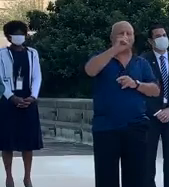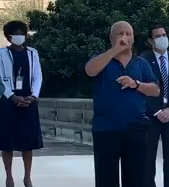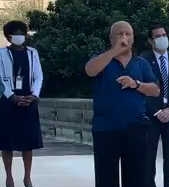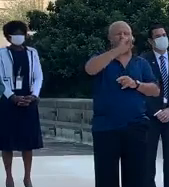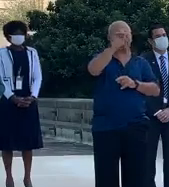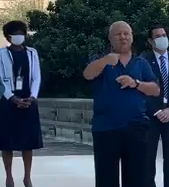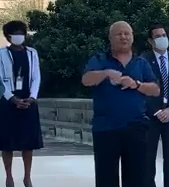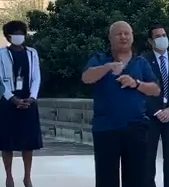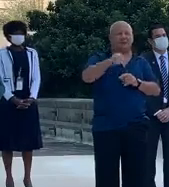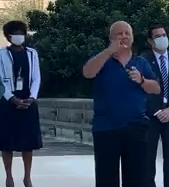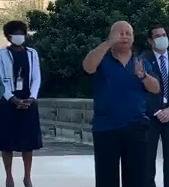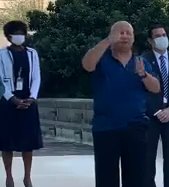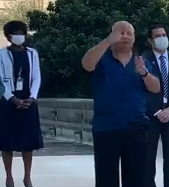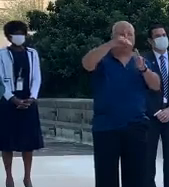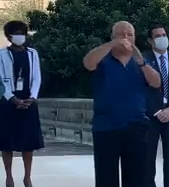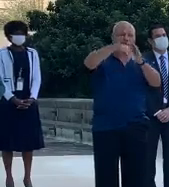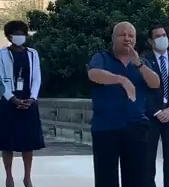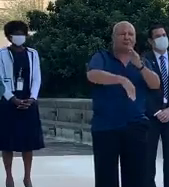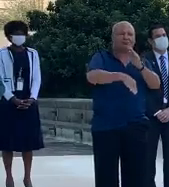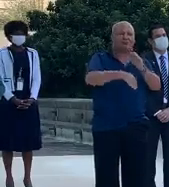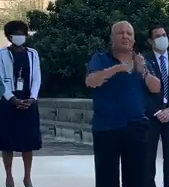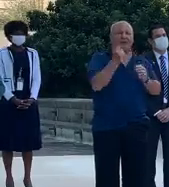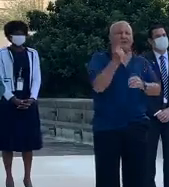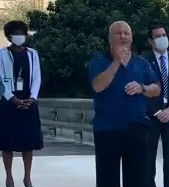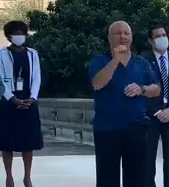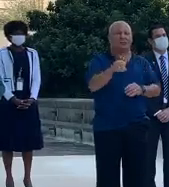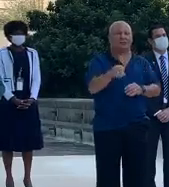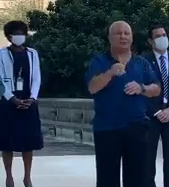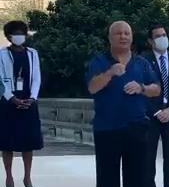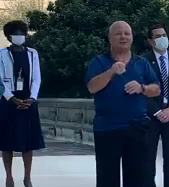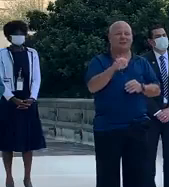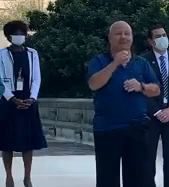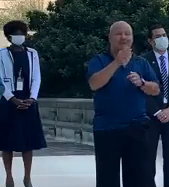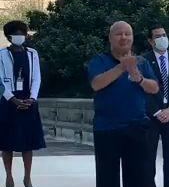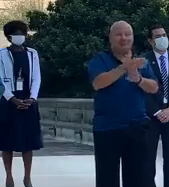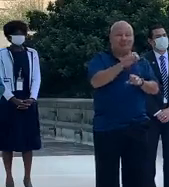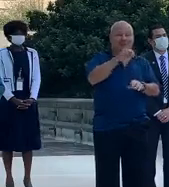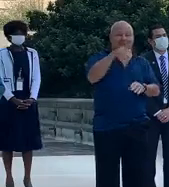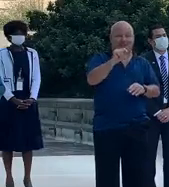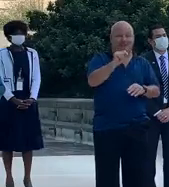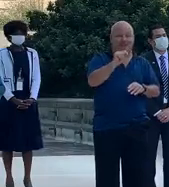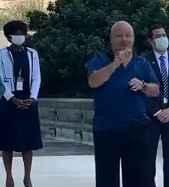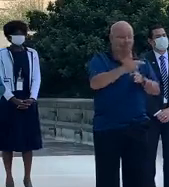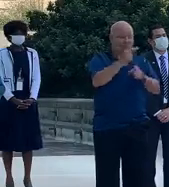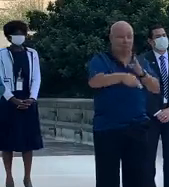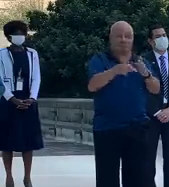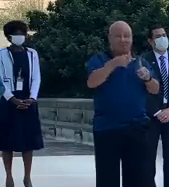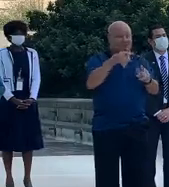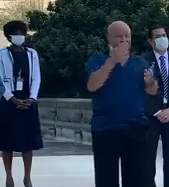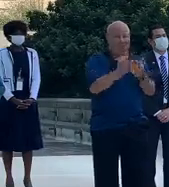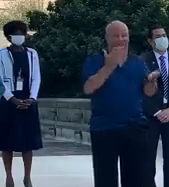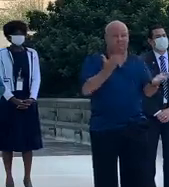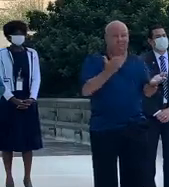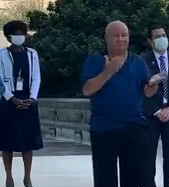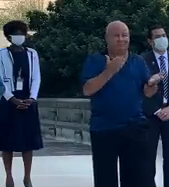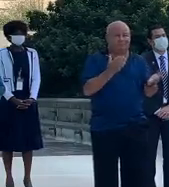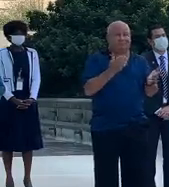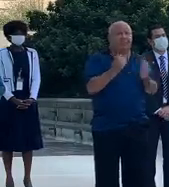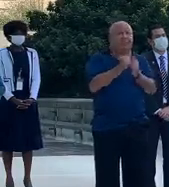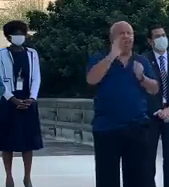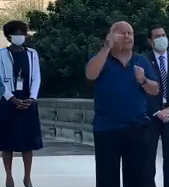September. The results speak for themselves. Going a little bit further with the Mayor's Office of Youth and